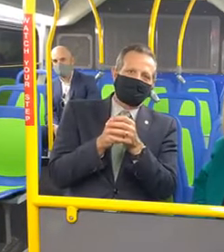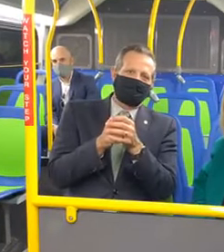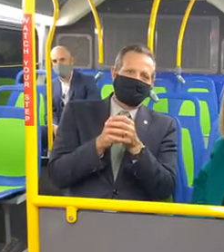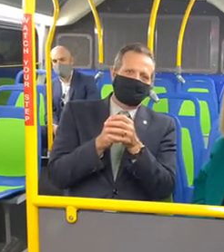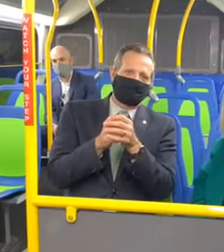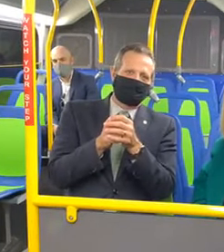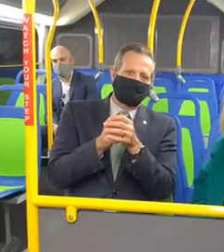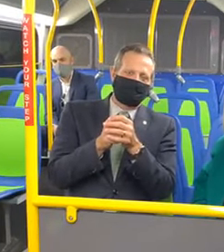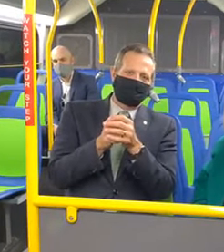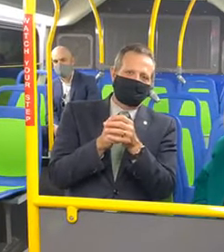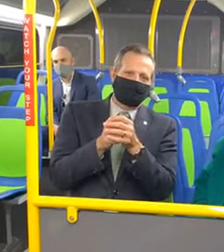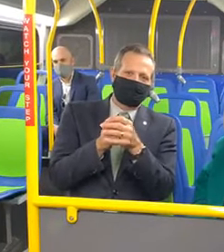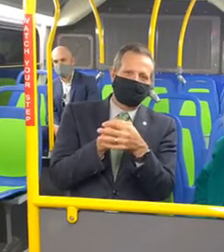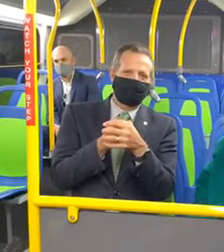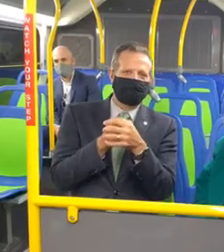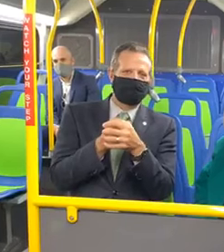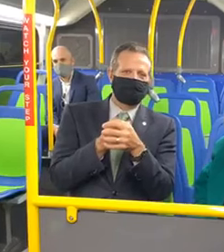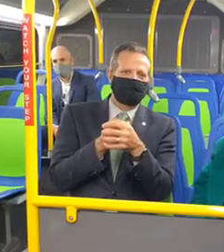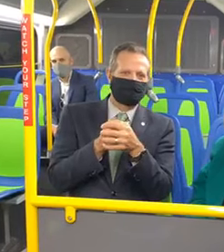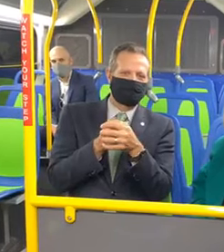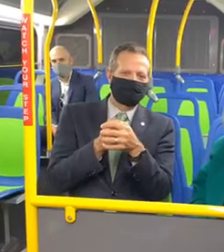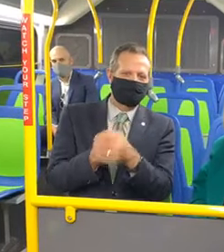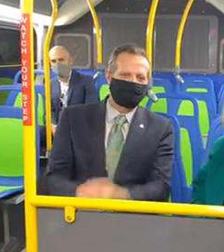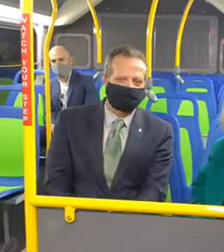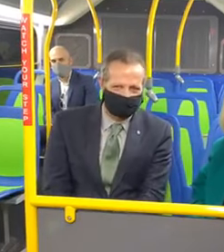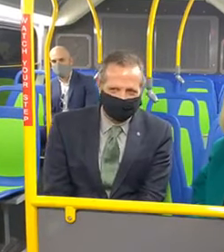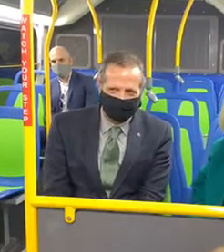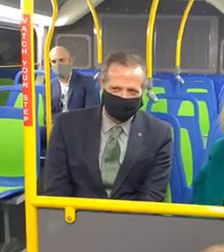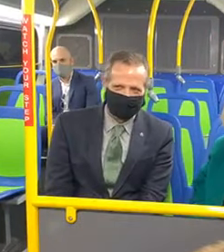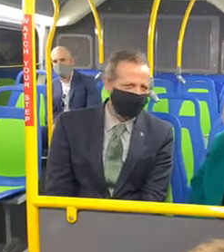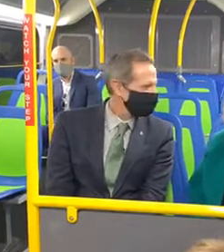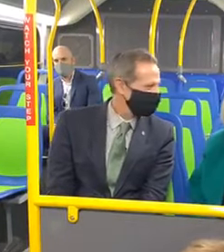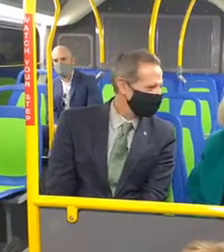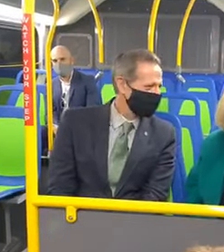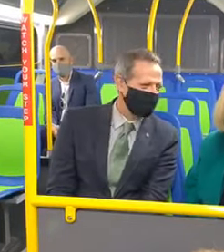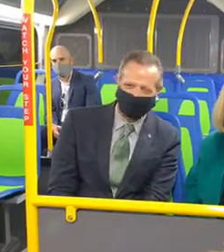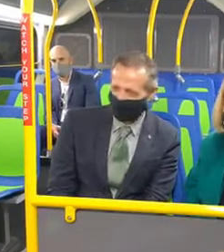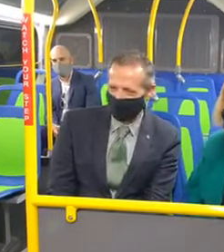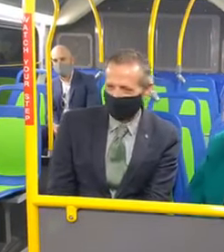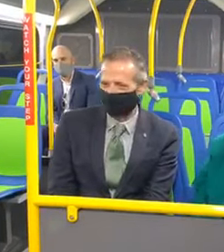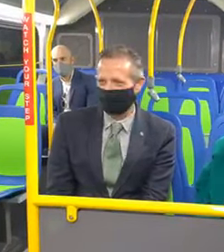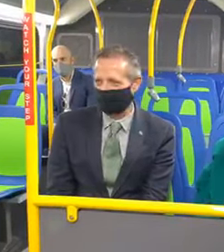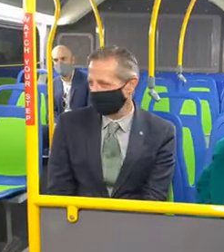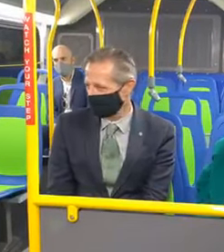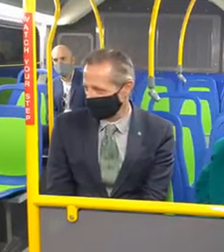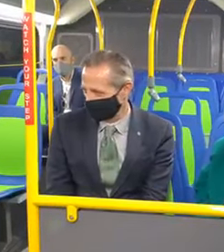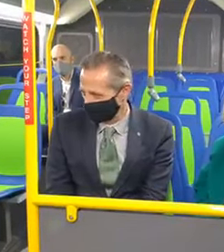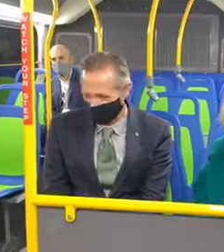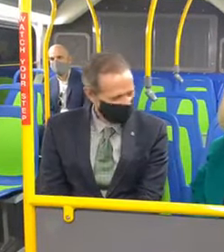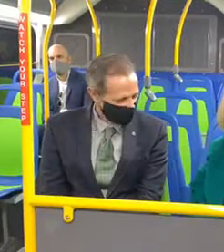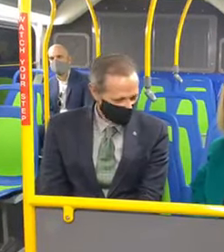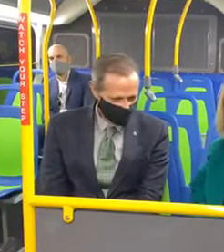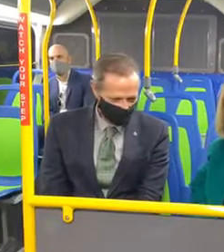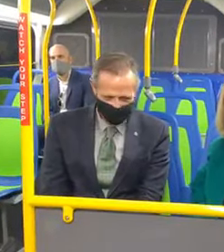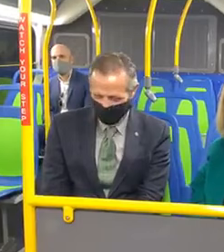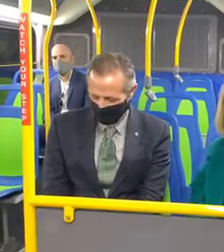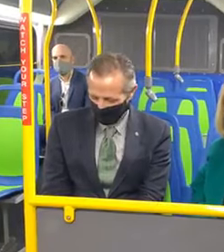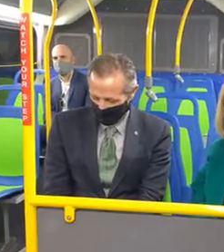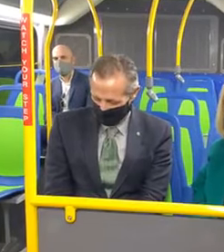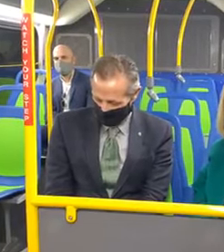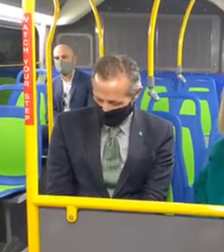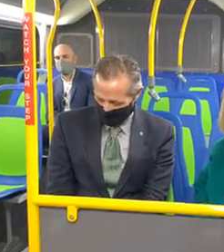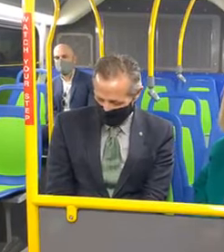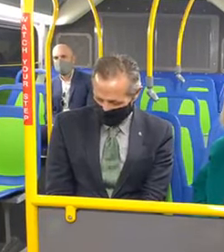okay. it is. We don't need to do the math. Yes. Don't make Tommy do the math. You're the